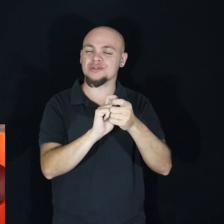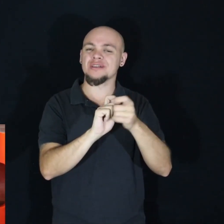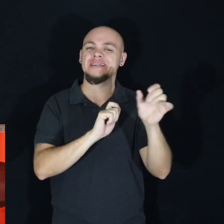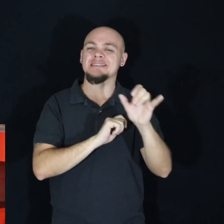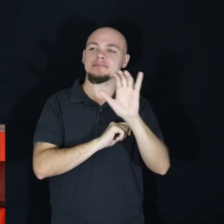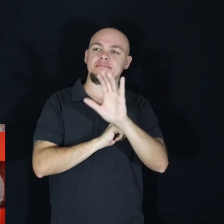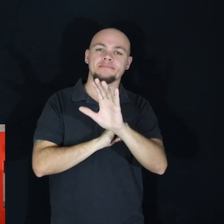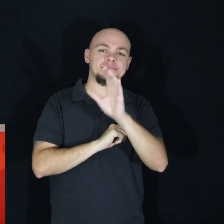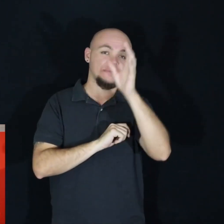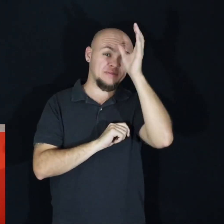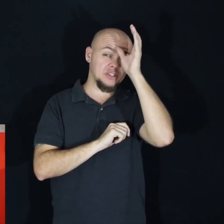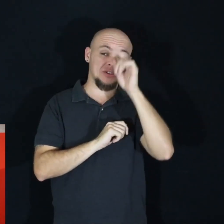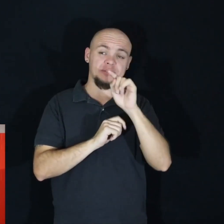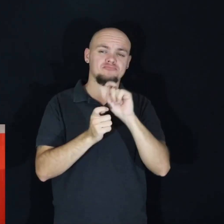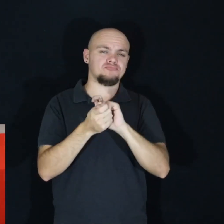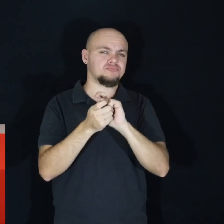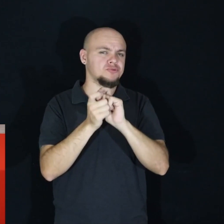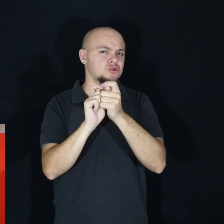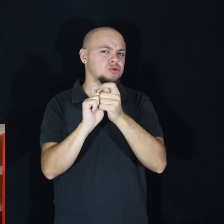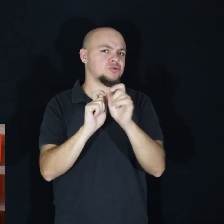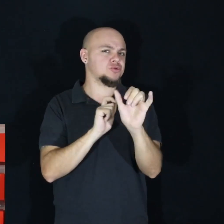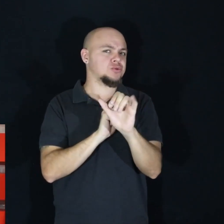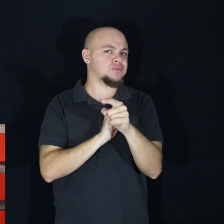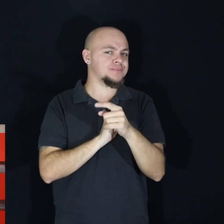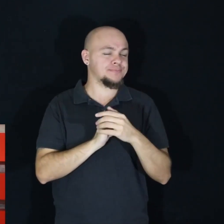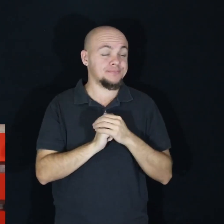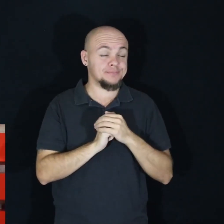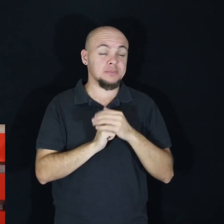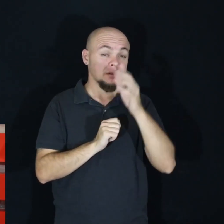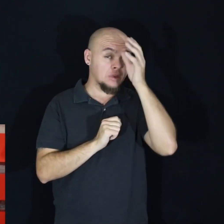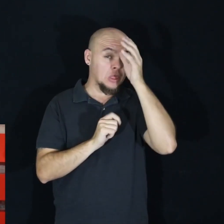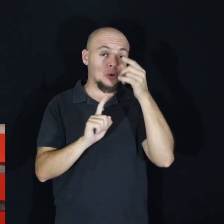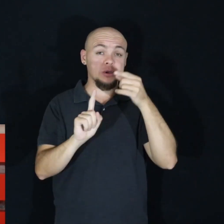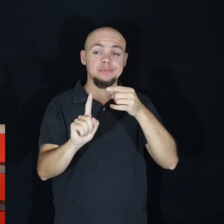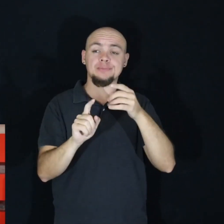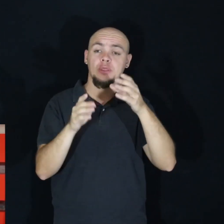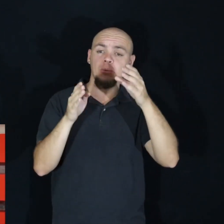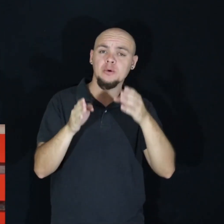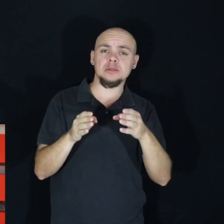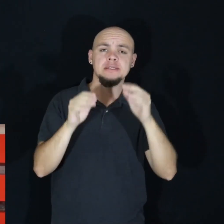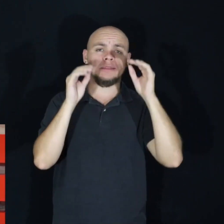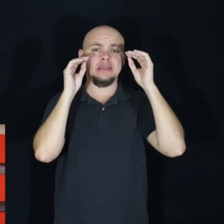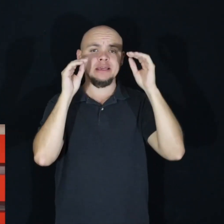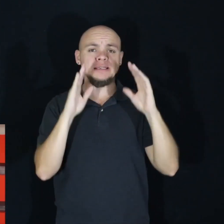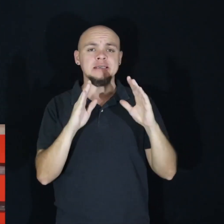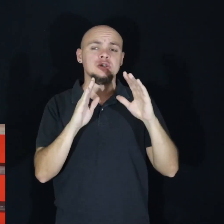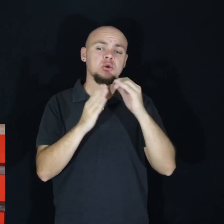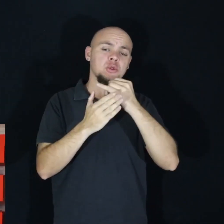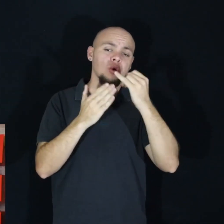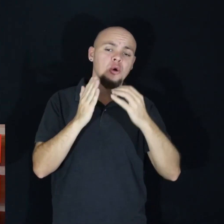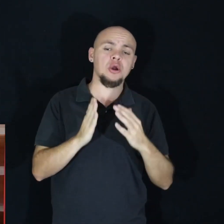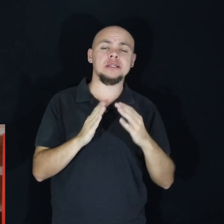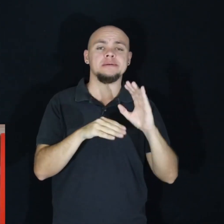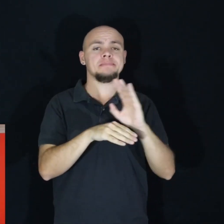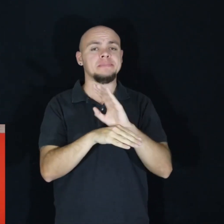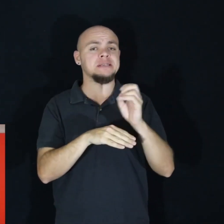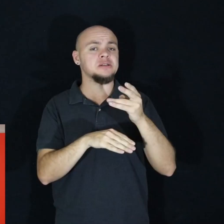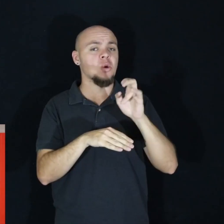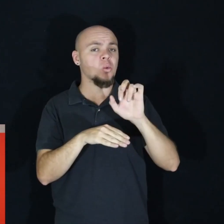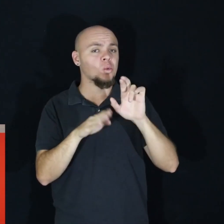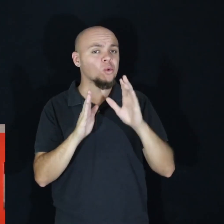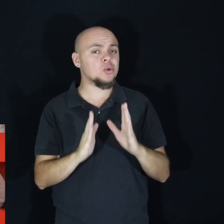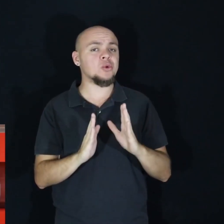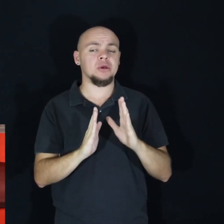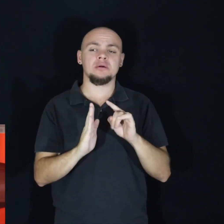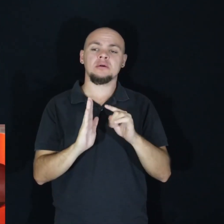allowed himself to be evolved. He allowed himself, the person, the teacher, the artist, the business owner, to